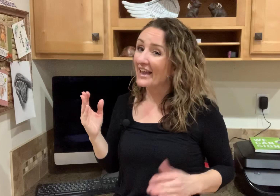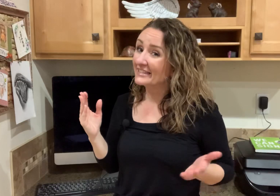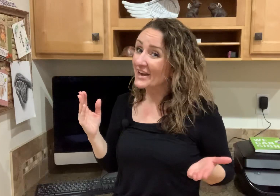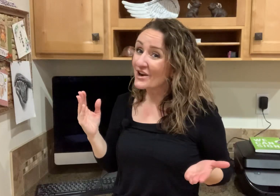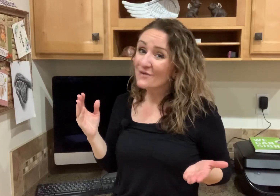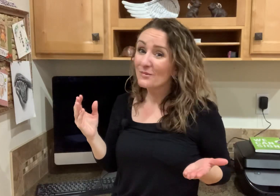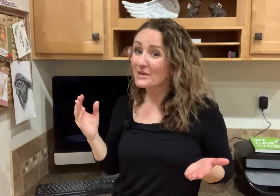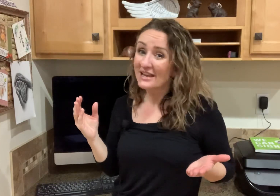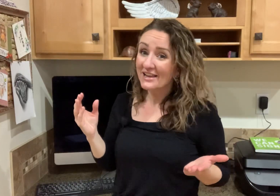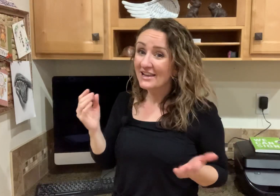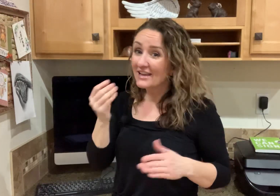dinner would be,